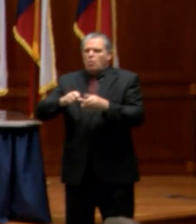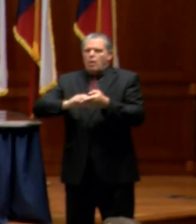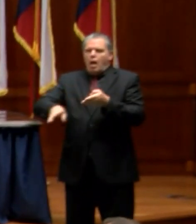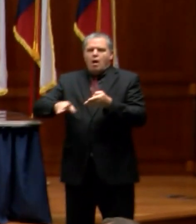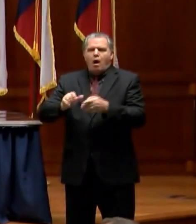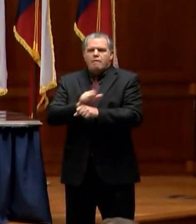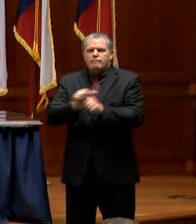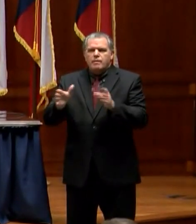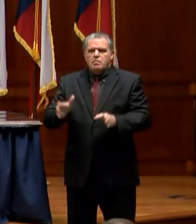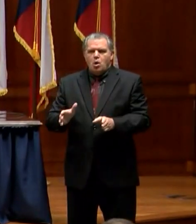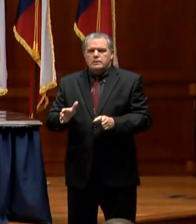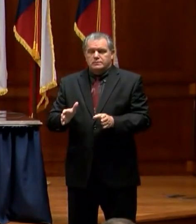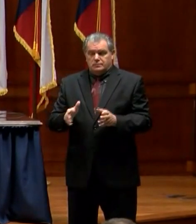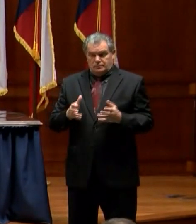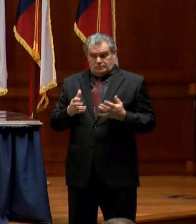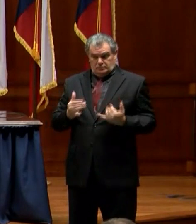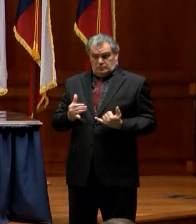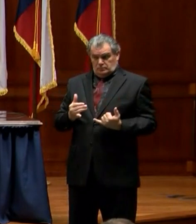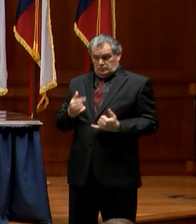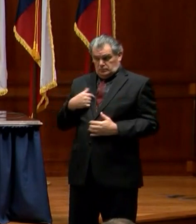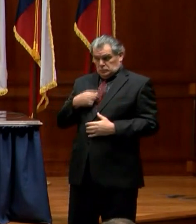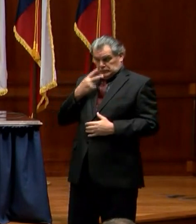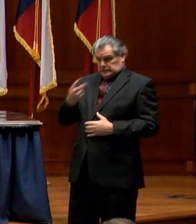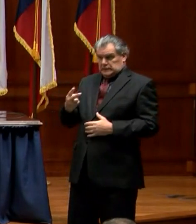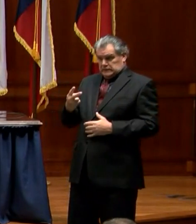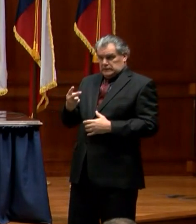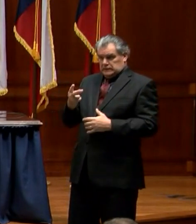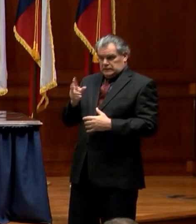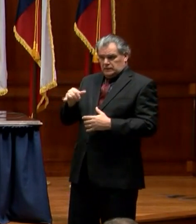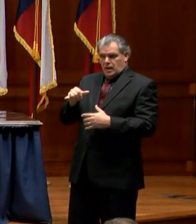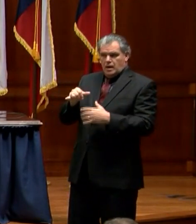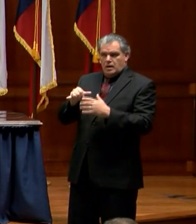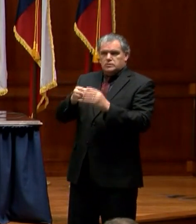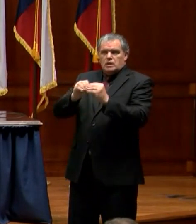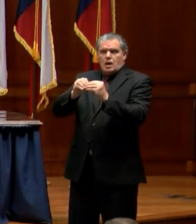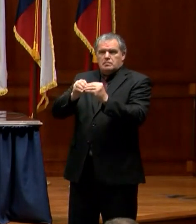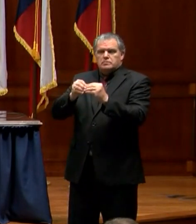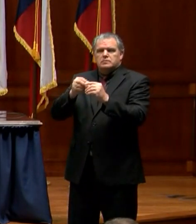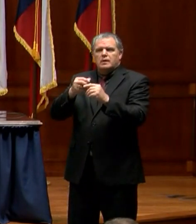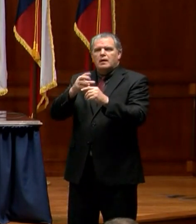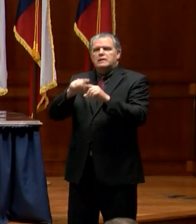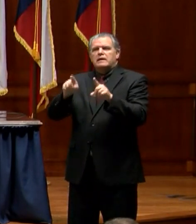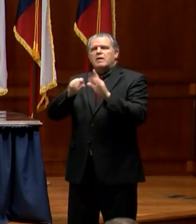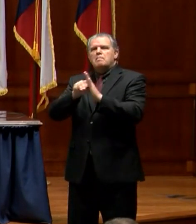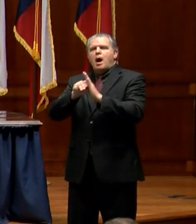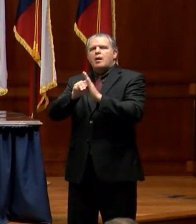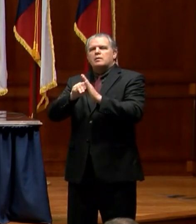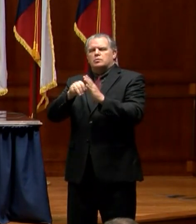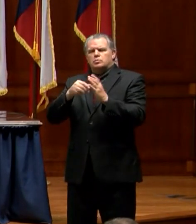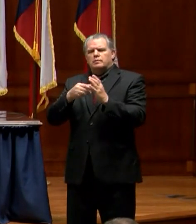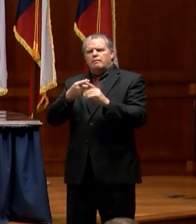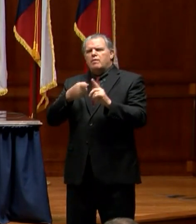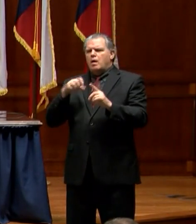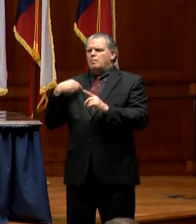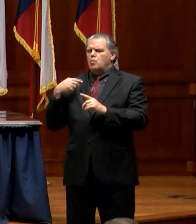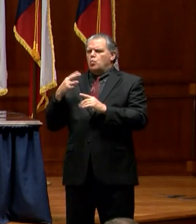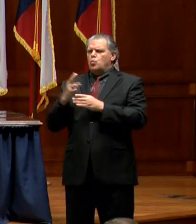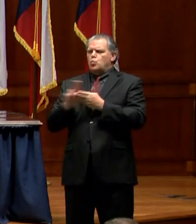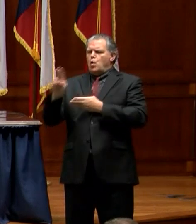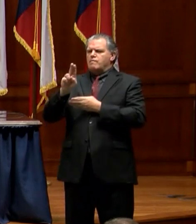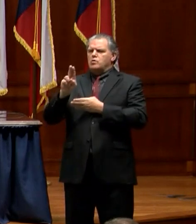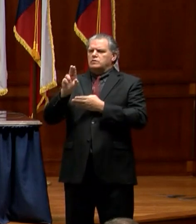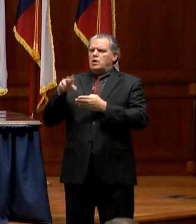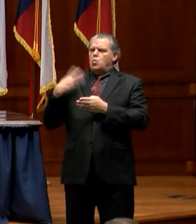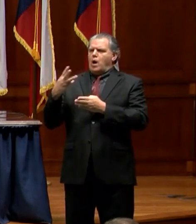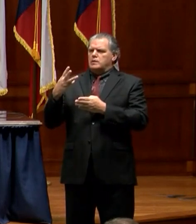same time, we've seen these models, specifically the University of Washington model, show a brighter outlook for